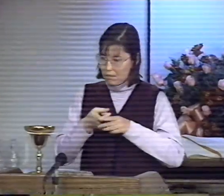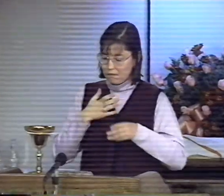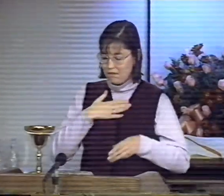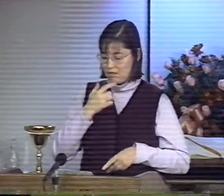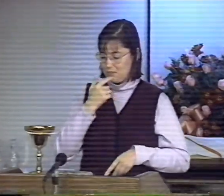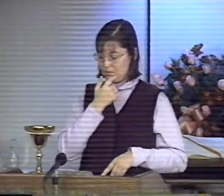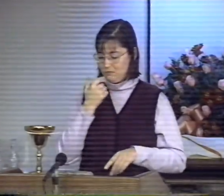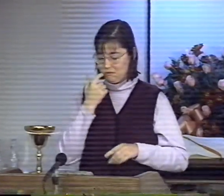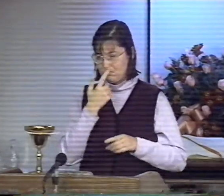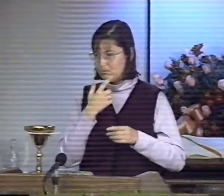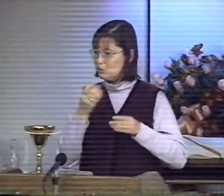deceit.